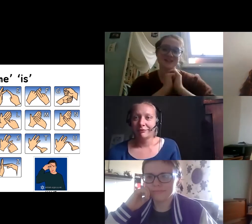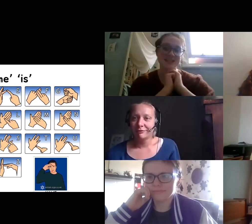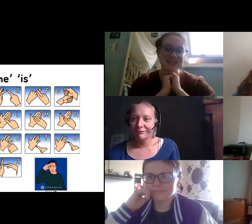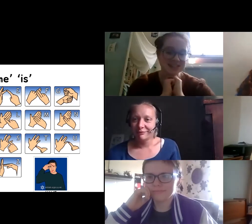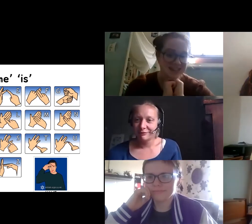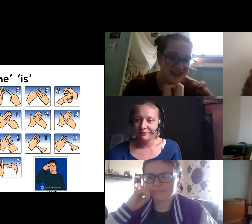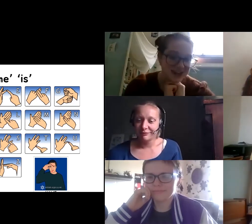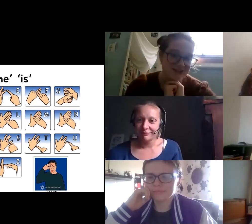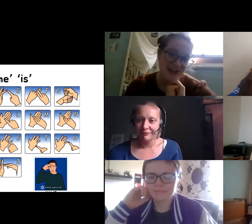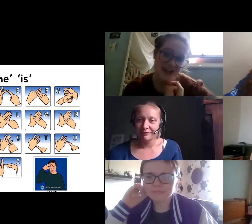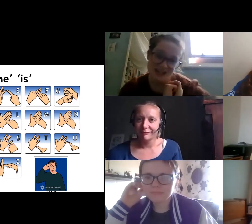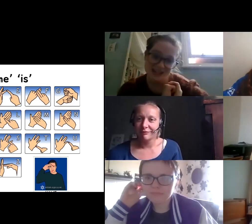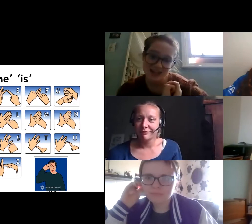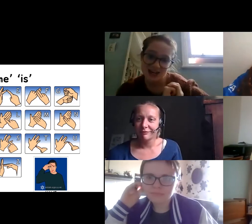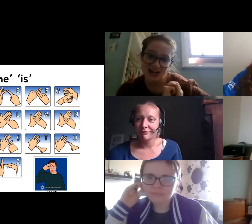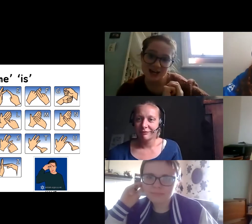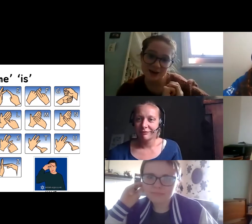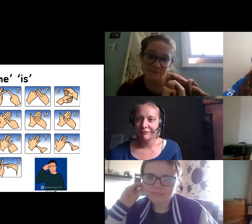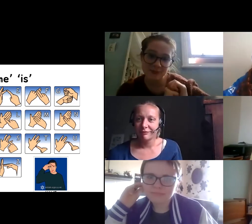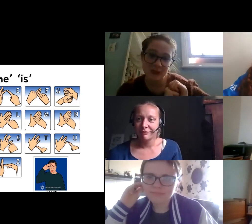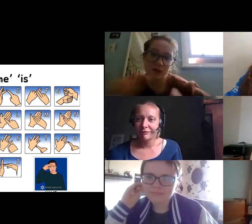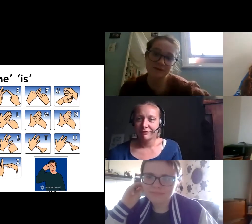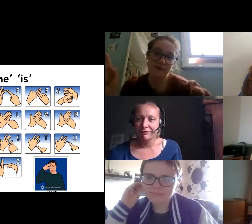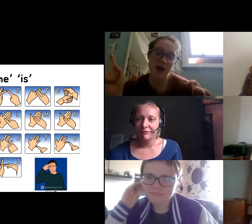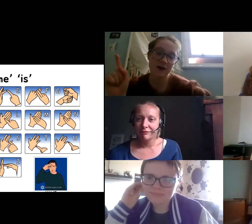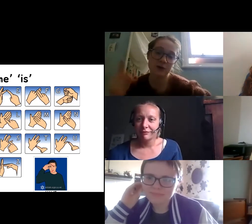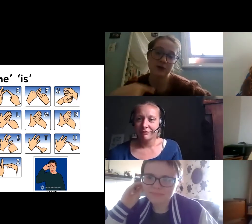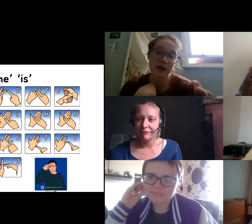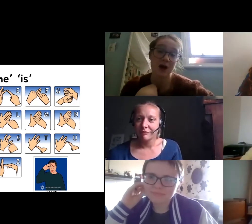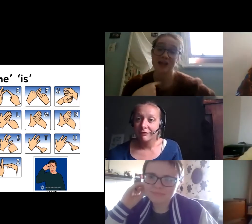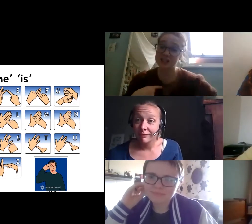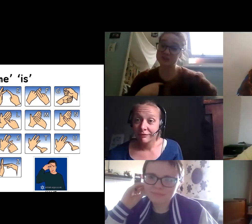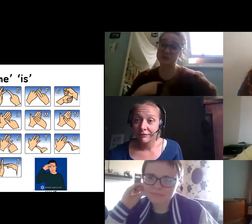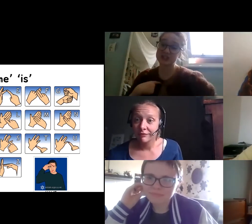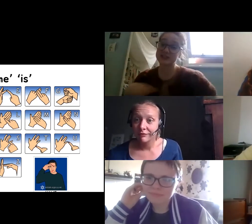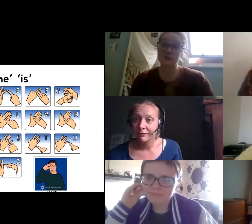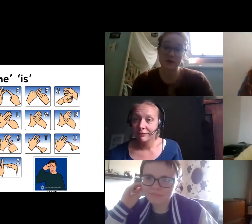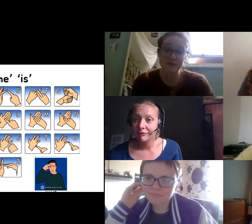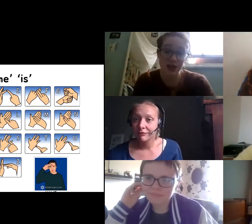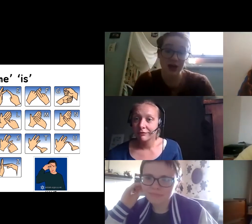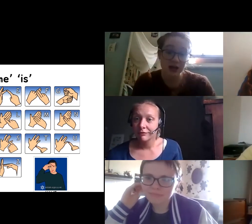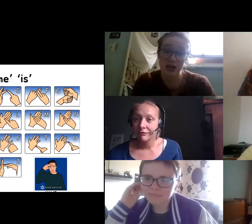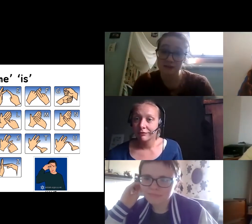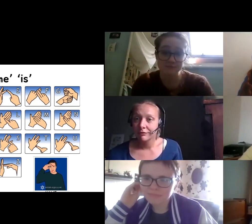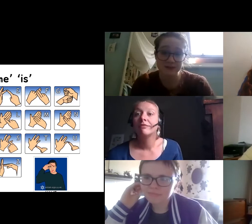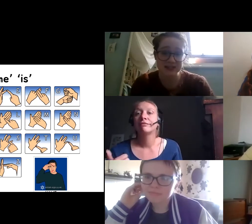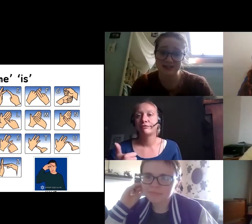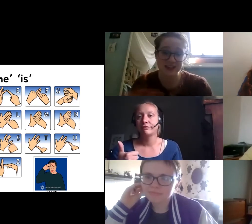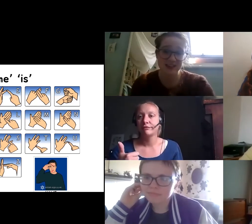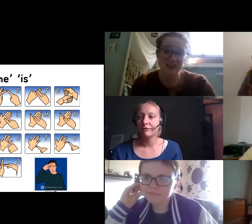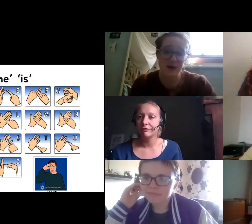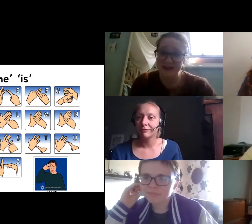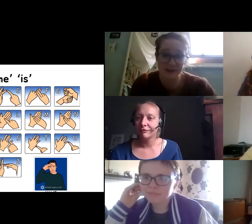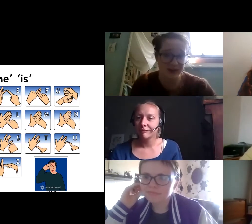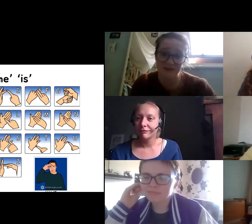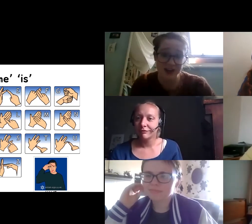That was really good. Really good. With when you're saying my, you can just point yourself with one finger. But